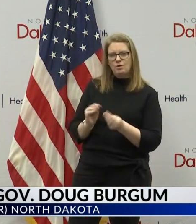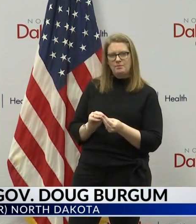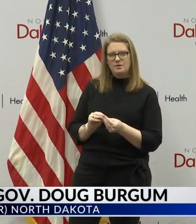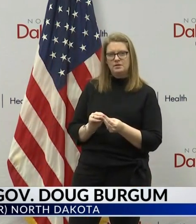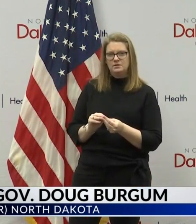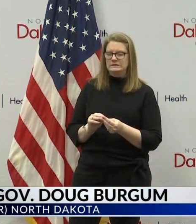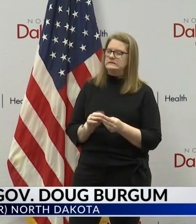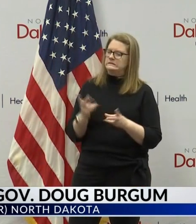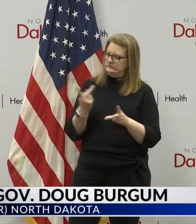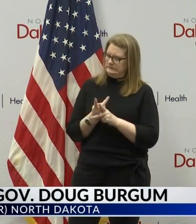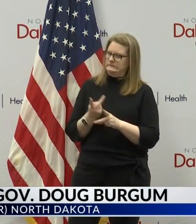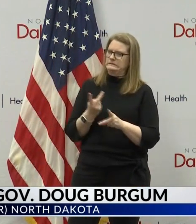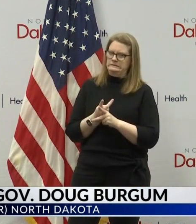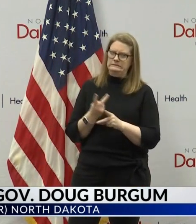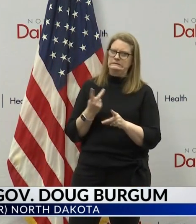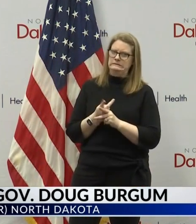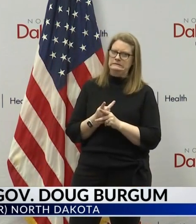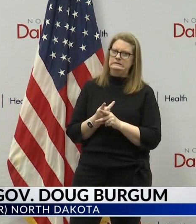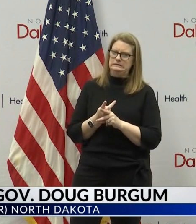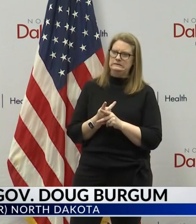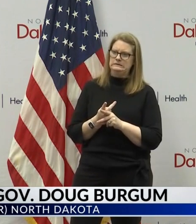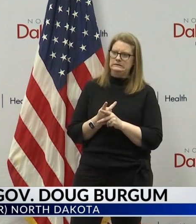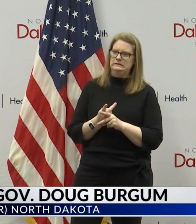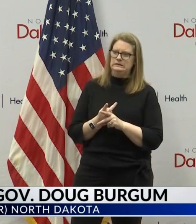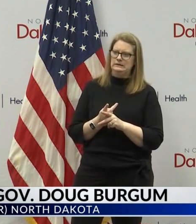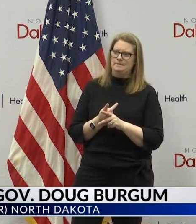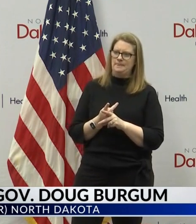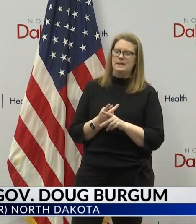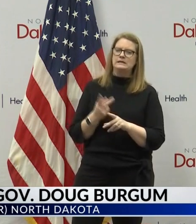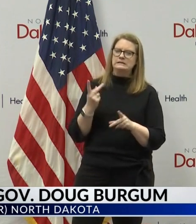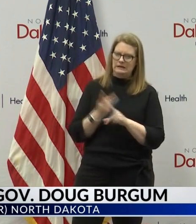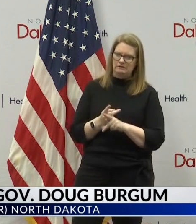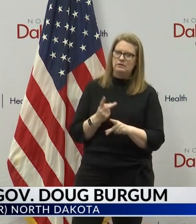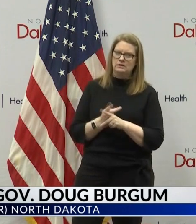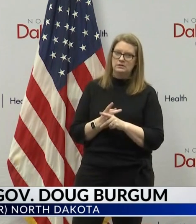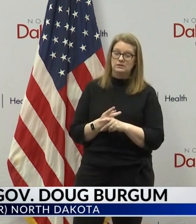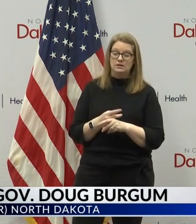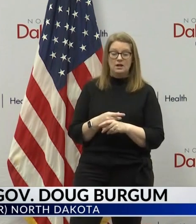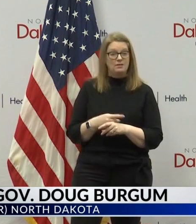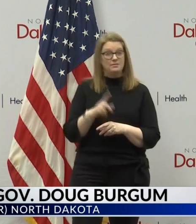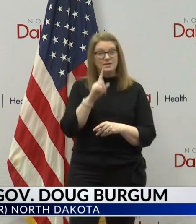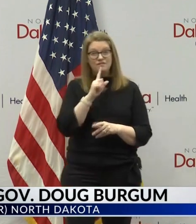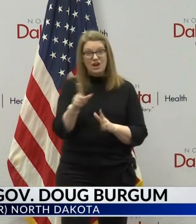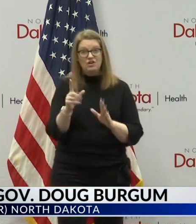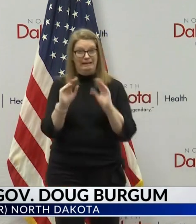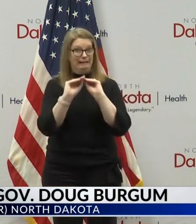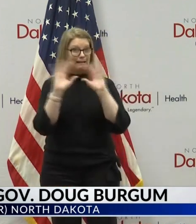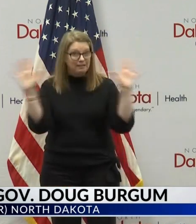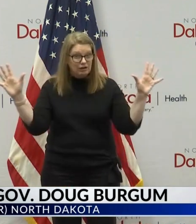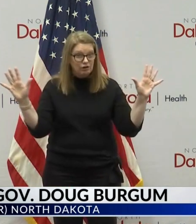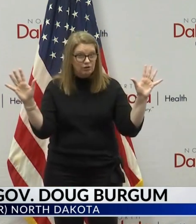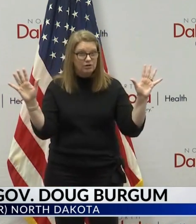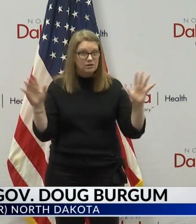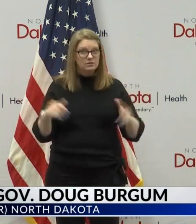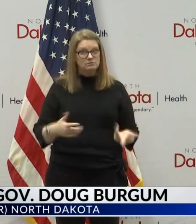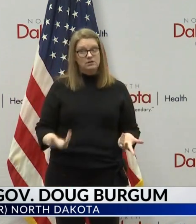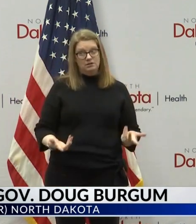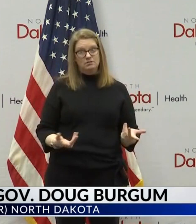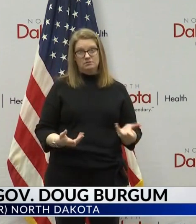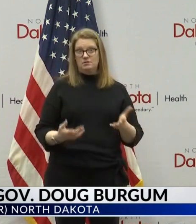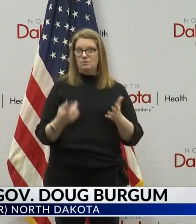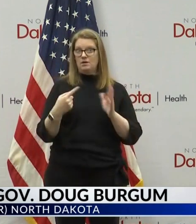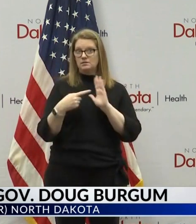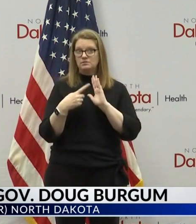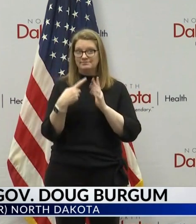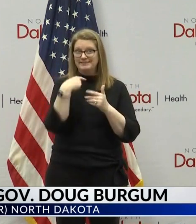be cautious about how we use that. But I also want to be transparent. I'll be happy to keep sharing with people what we're using and all the